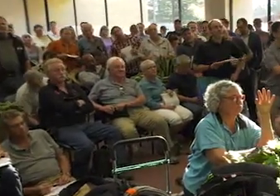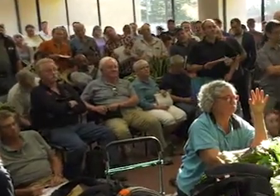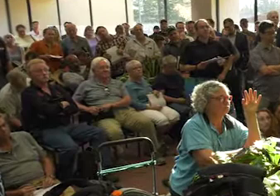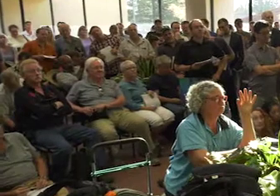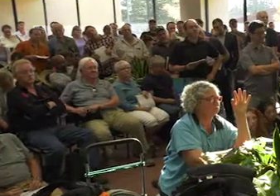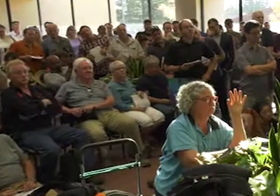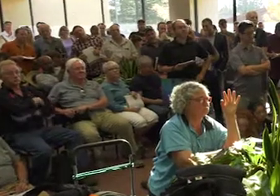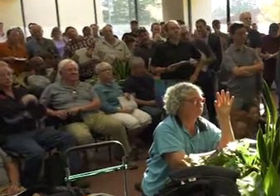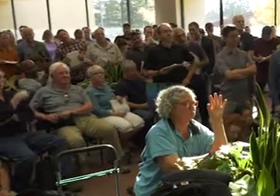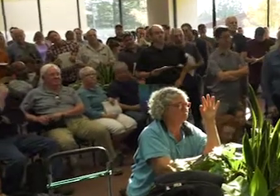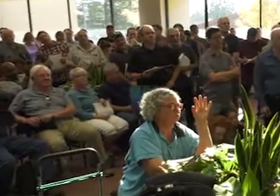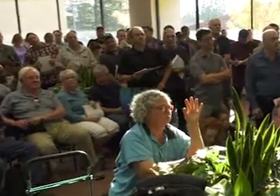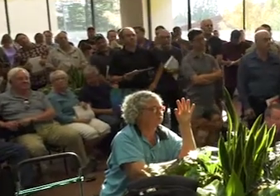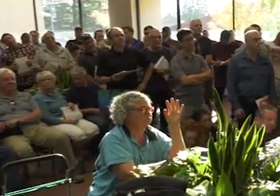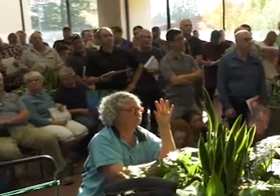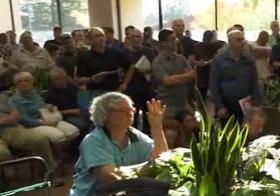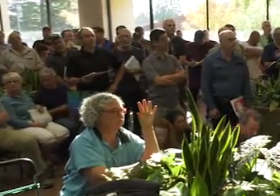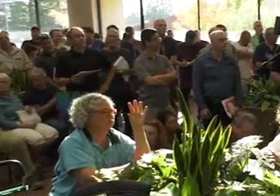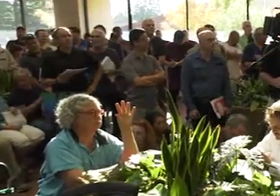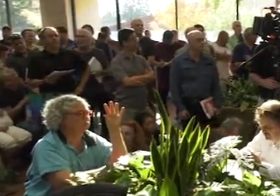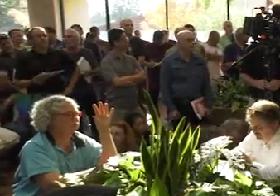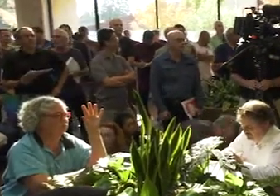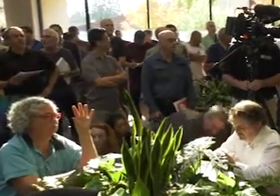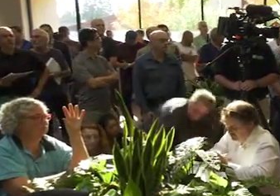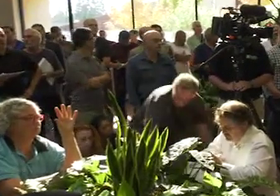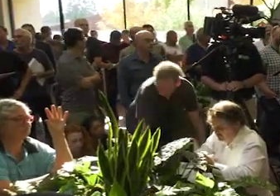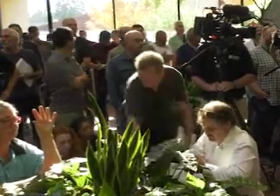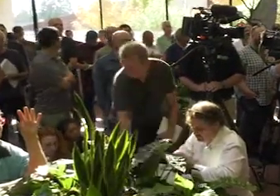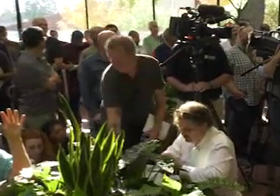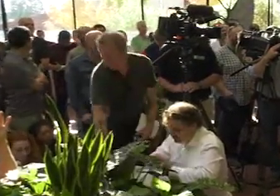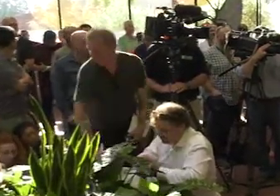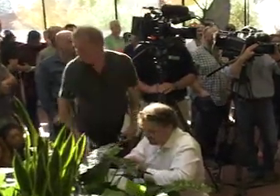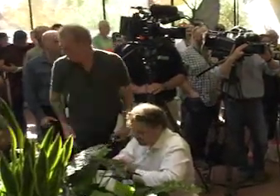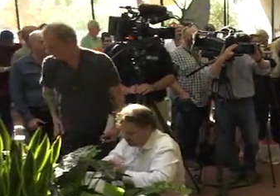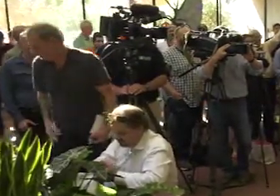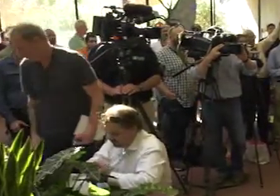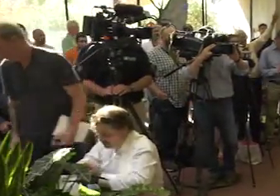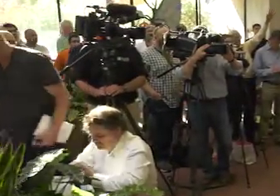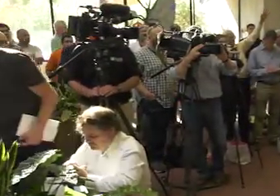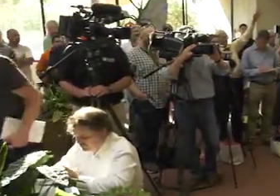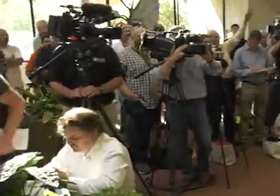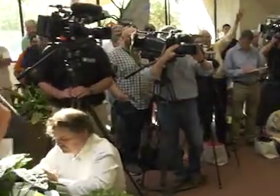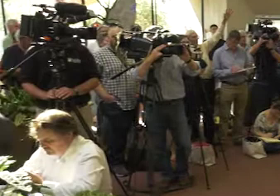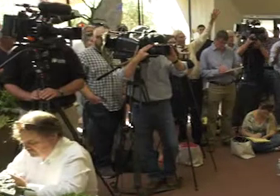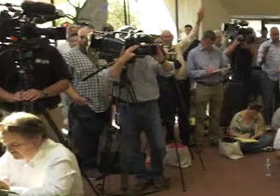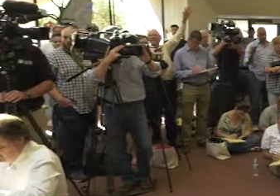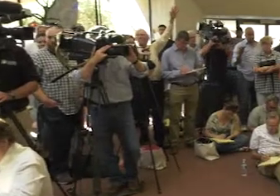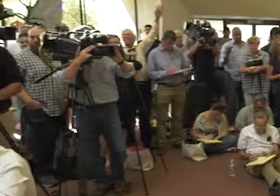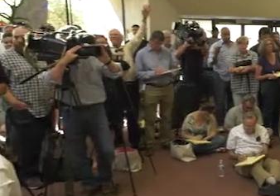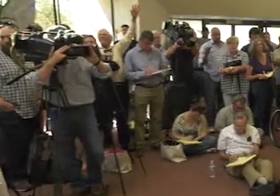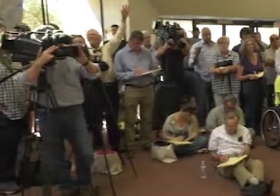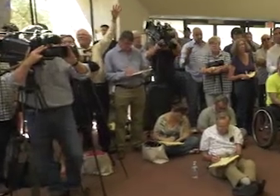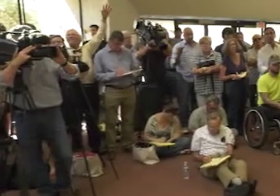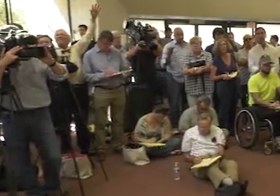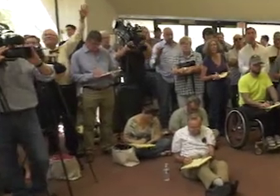probably 5 to 6 days. They'll have their initial list out, but Ashbrit will be the prime contractor on this.